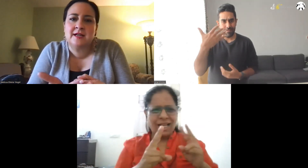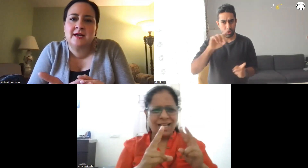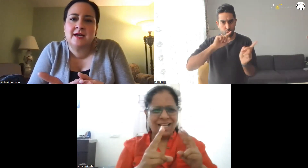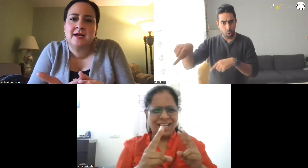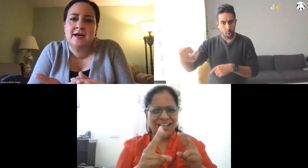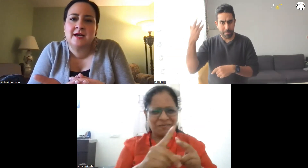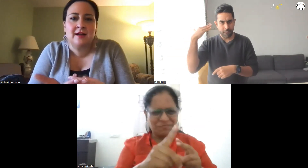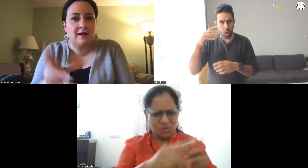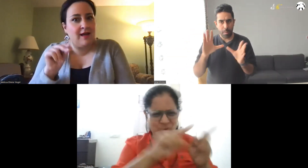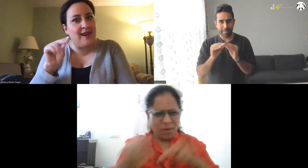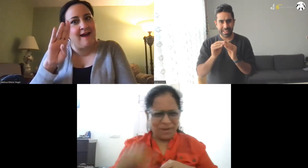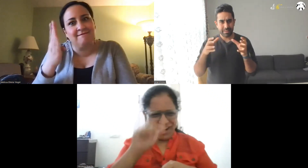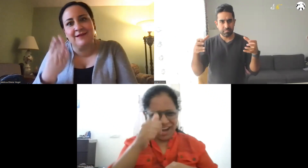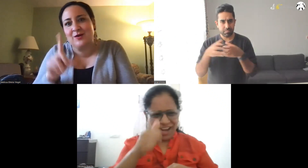You came to Delhi for a meeting.